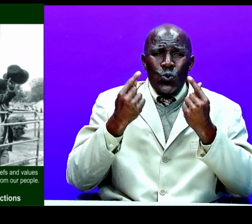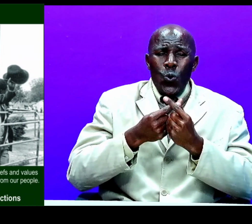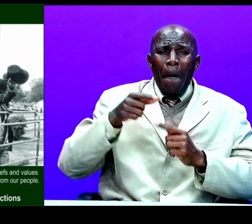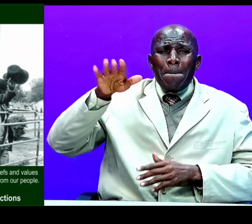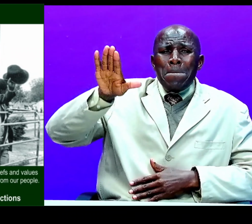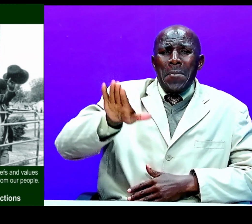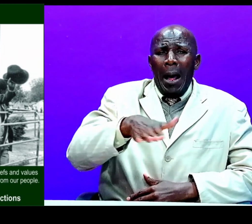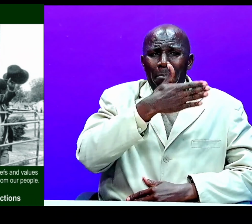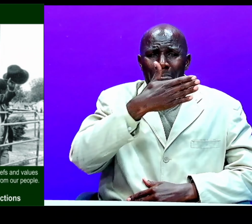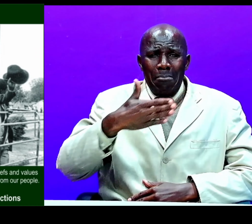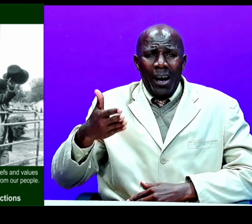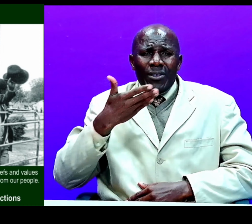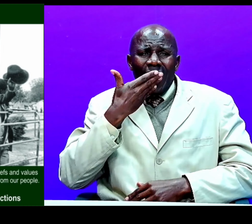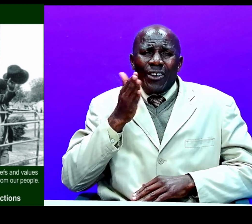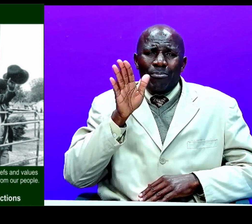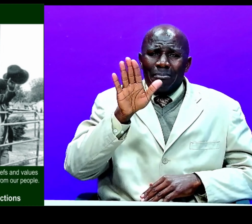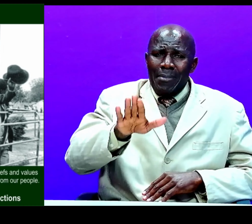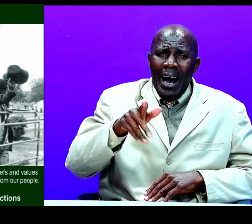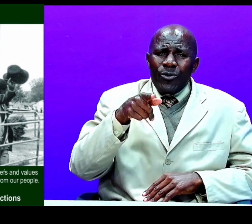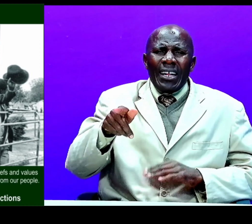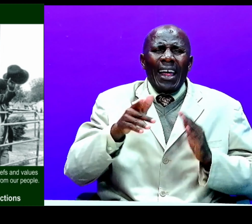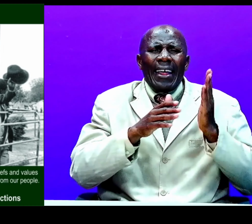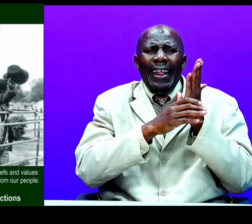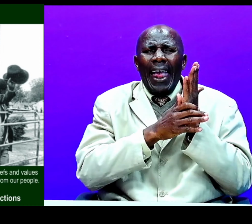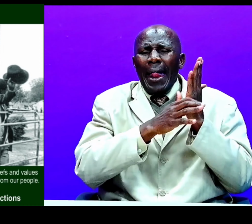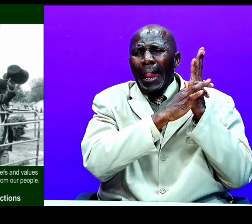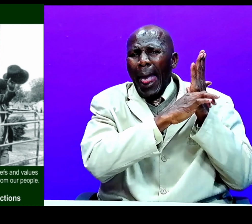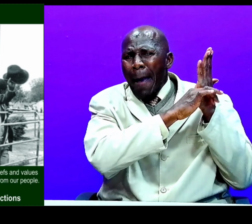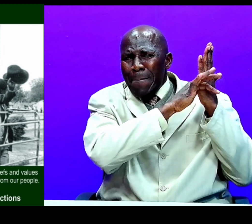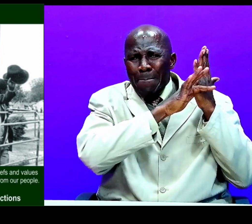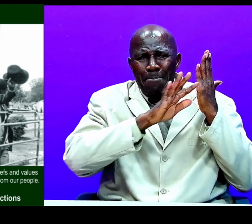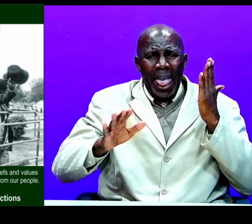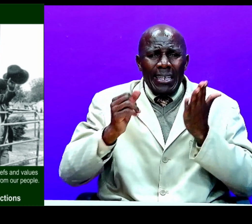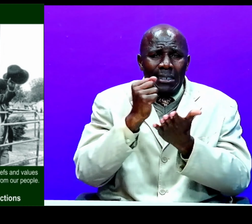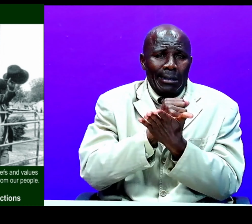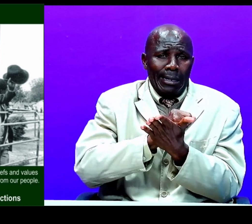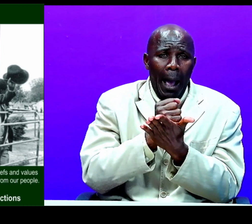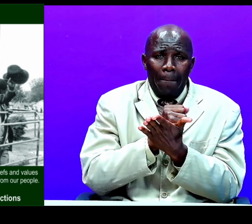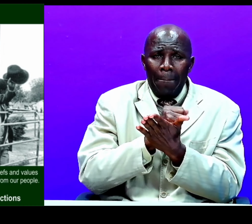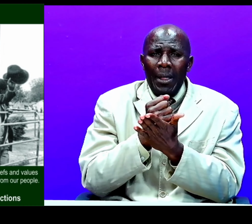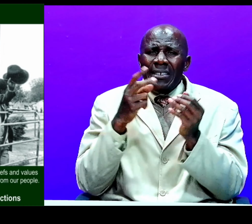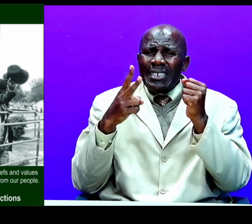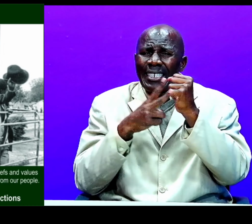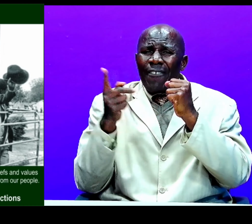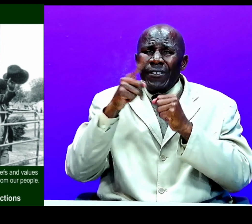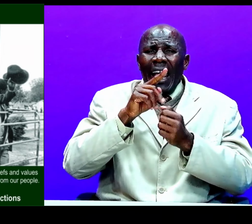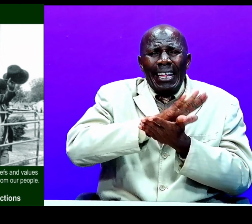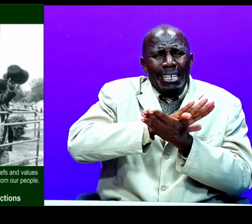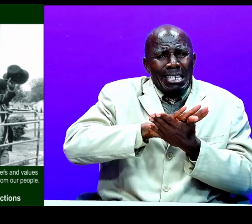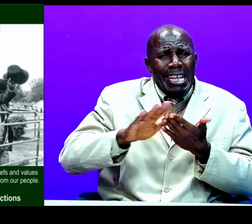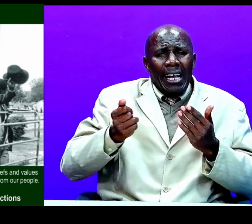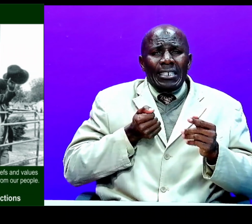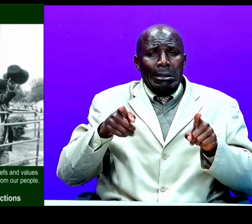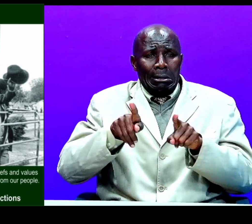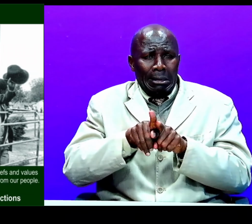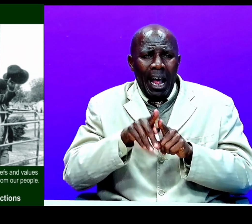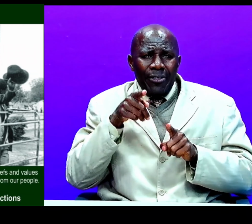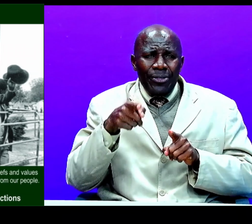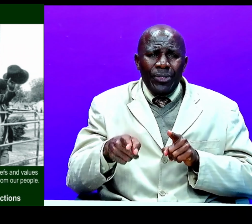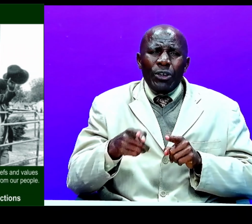backbenchers, famously labeled the Seven Bearded Sisters by then Attorney General Charles